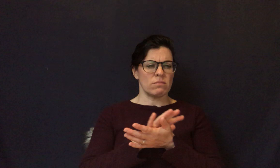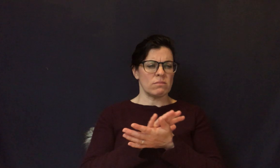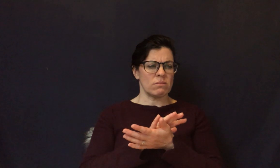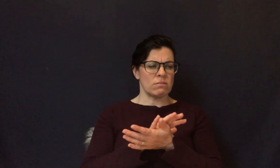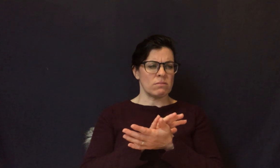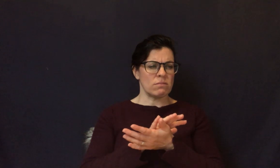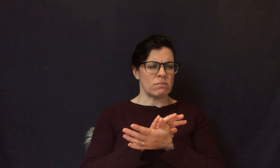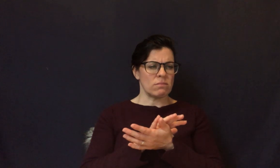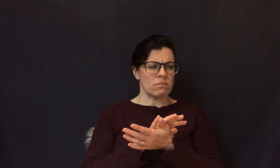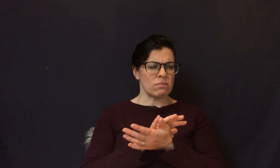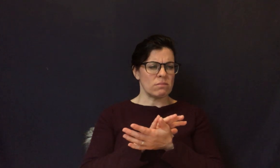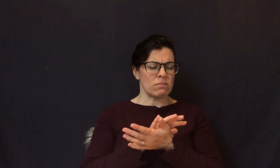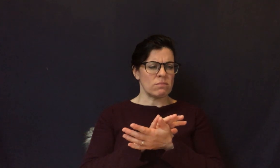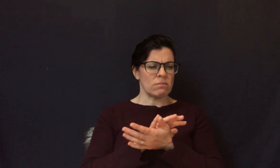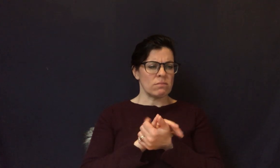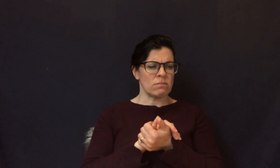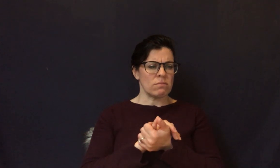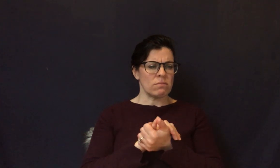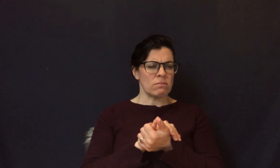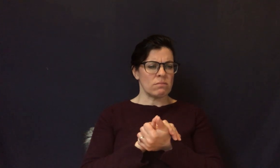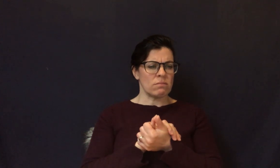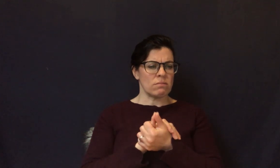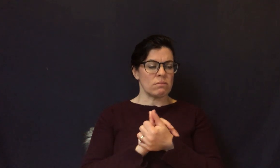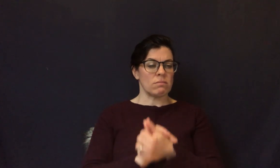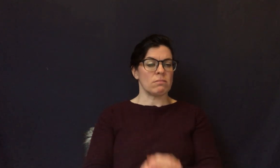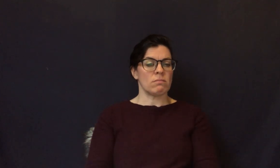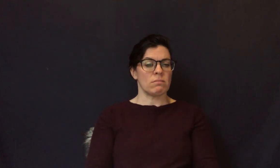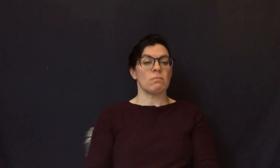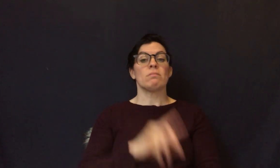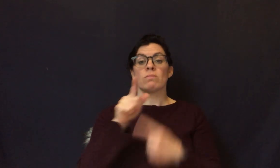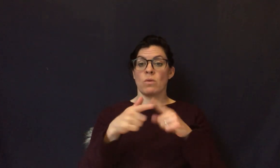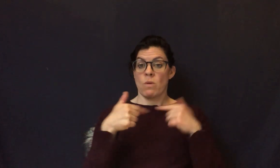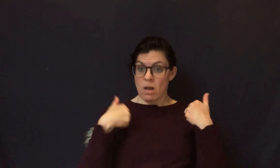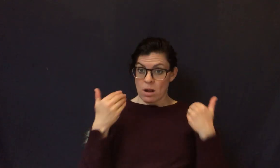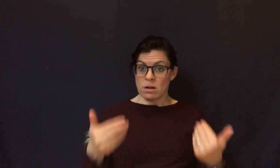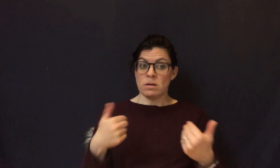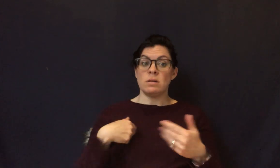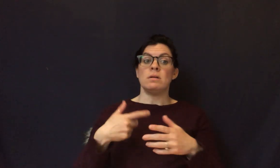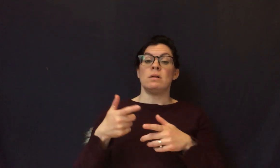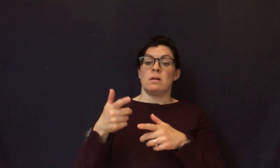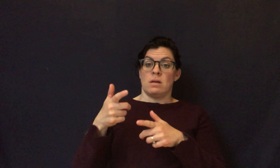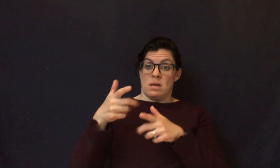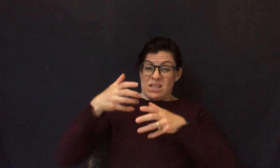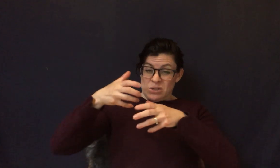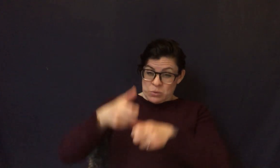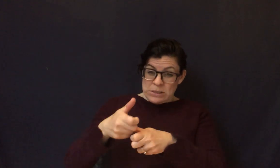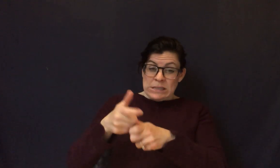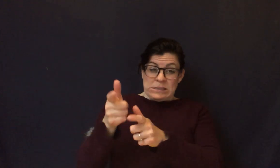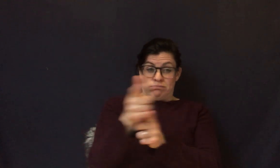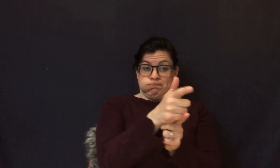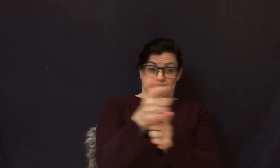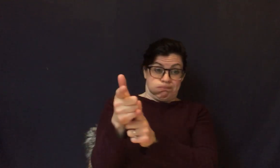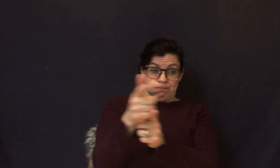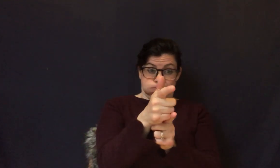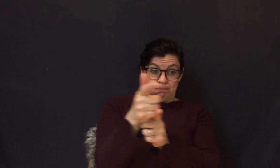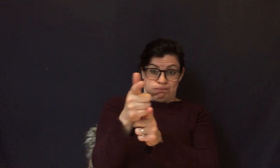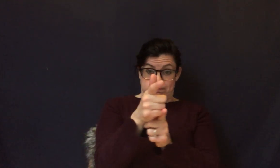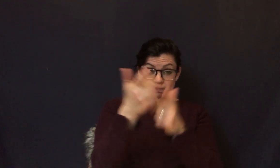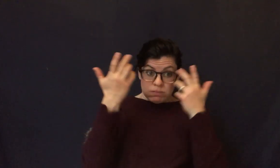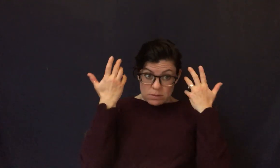you use a fire extinguisher and it's up, lay it down. Okay, that indicates that it is spent, it is used. Okay,